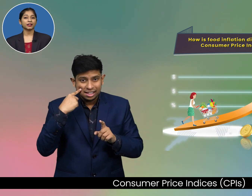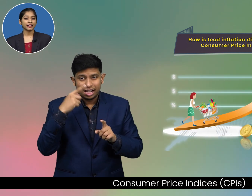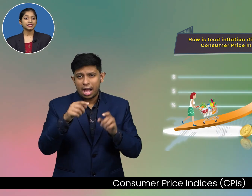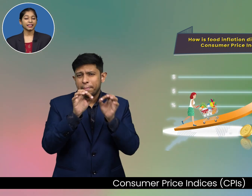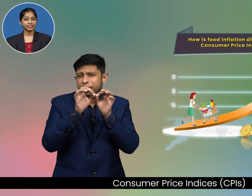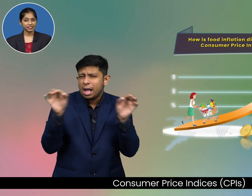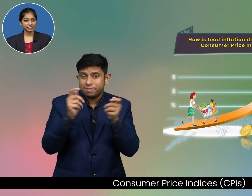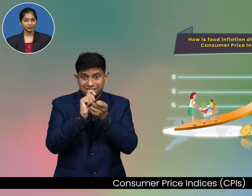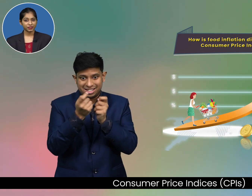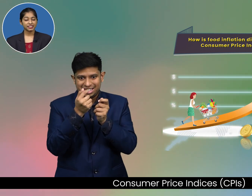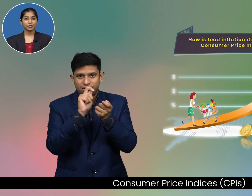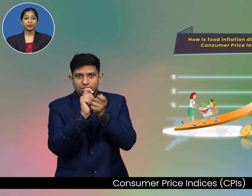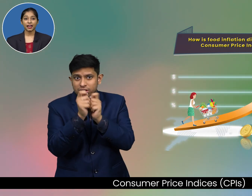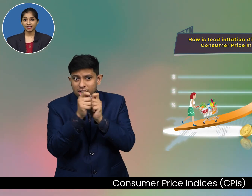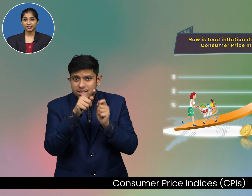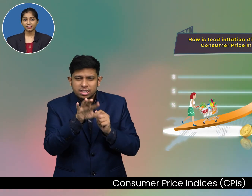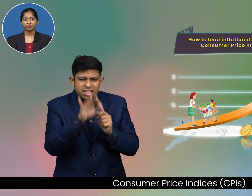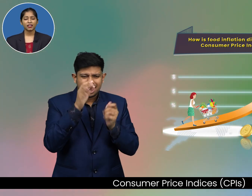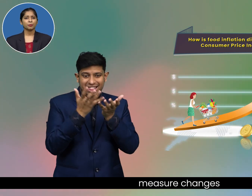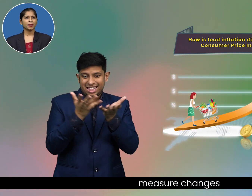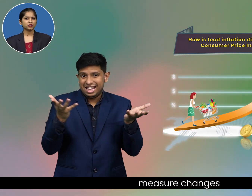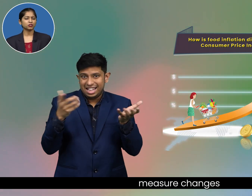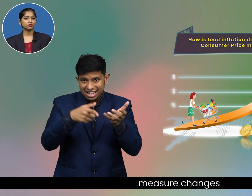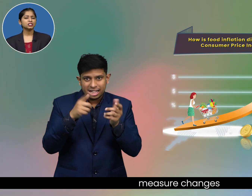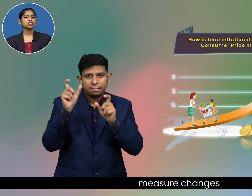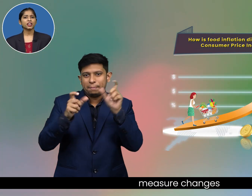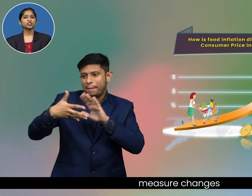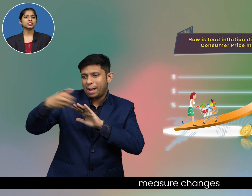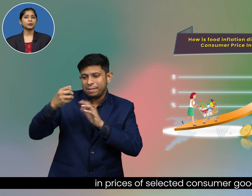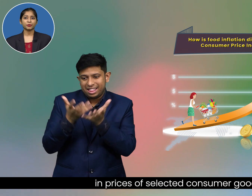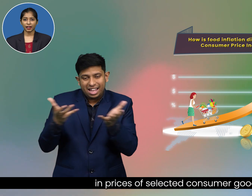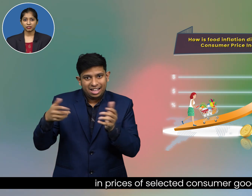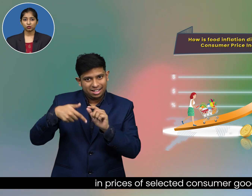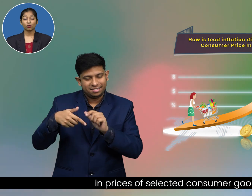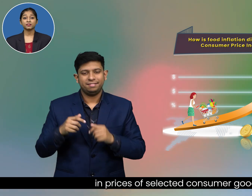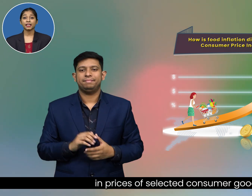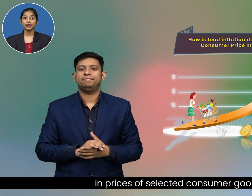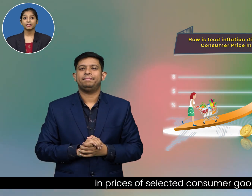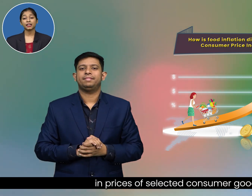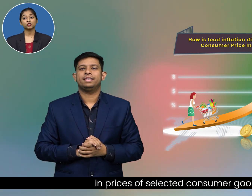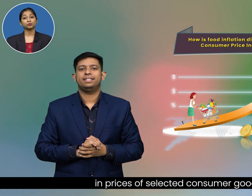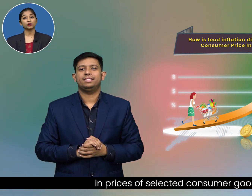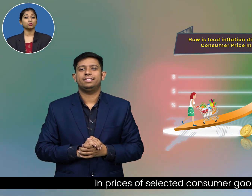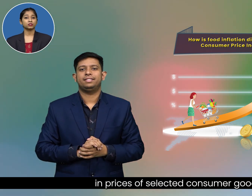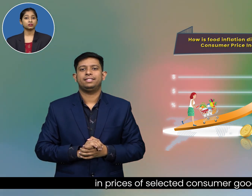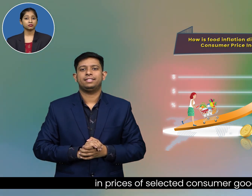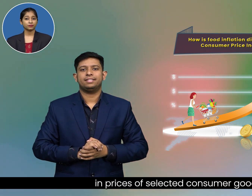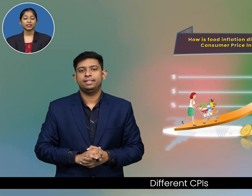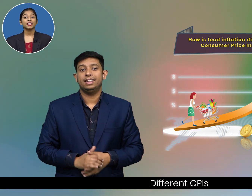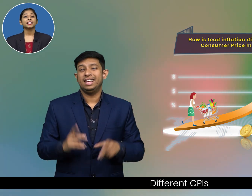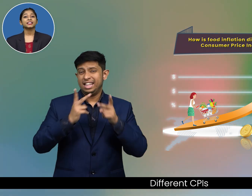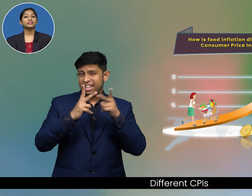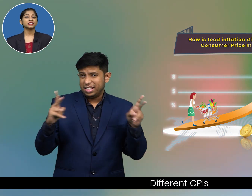Consumer Price Indices (CPIs) measure changes in prices of selected consumer